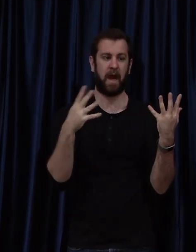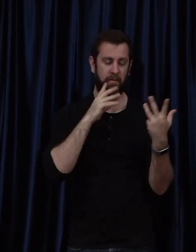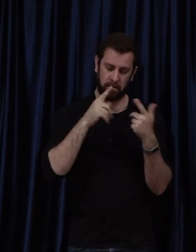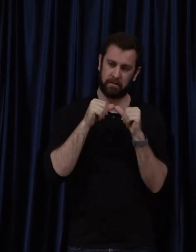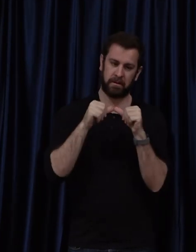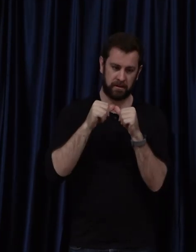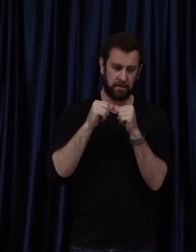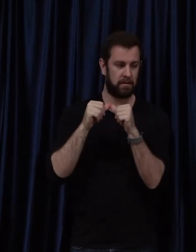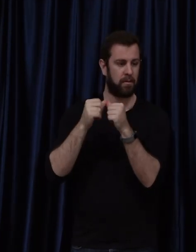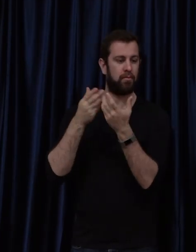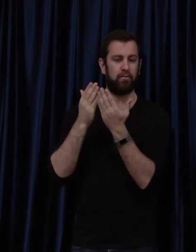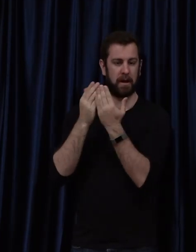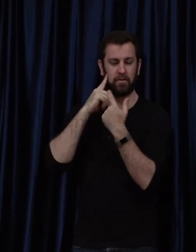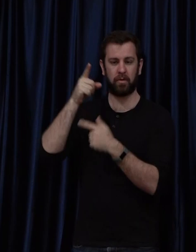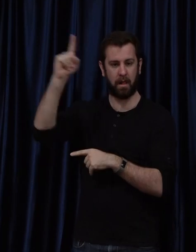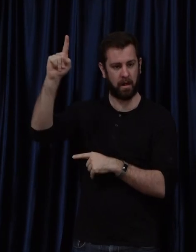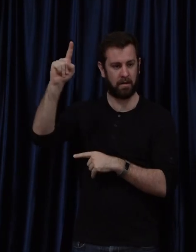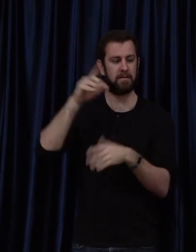to Allah to forgive you.